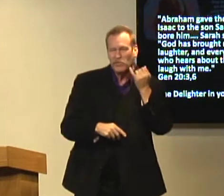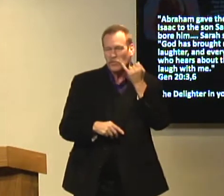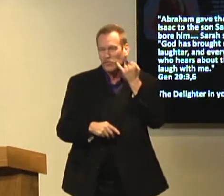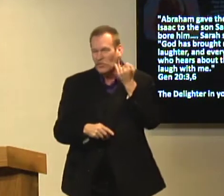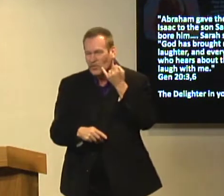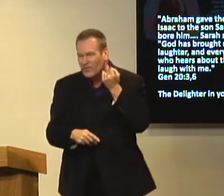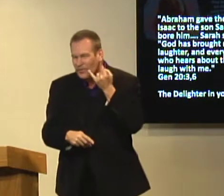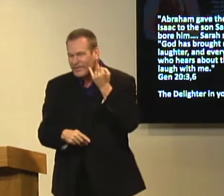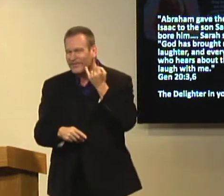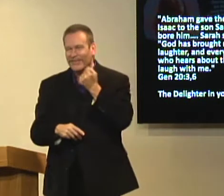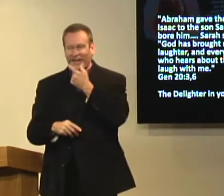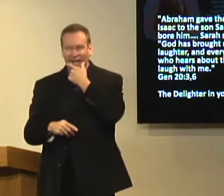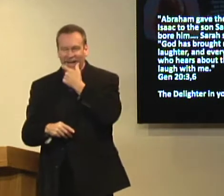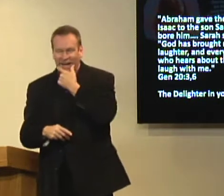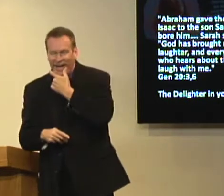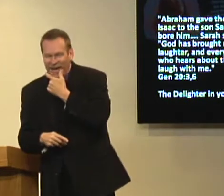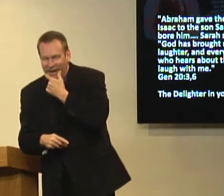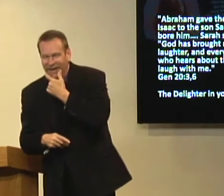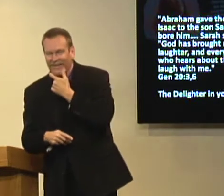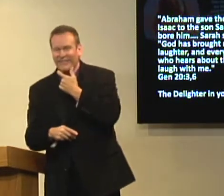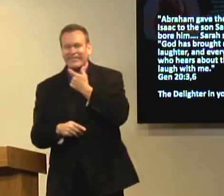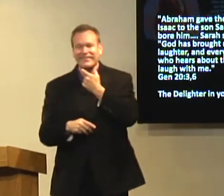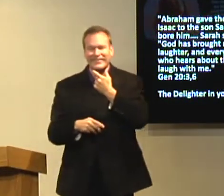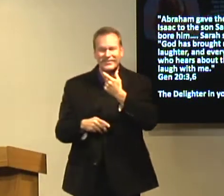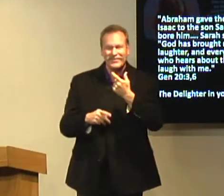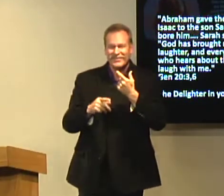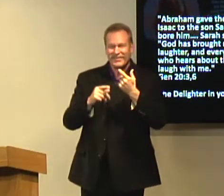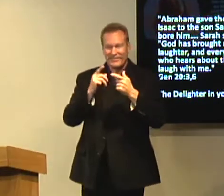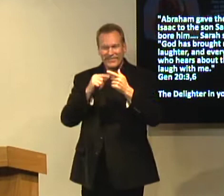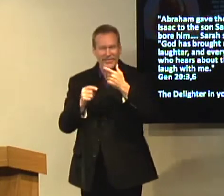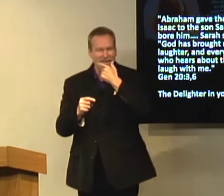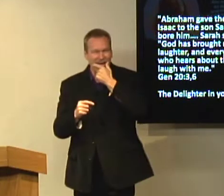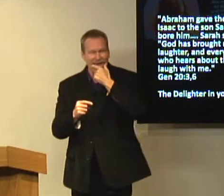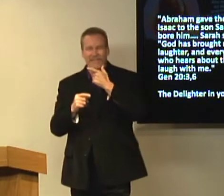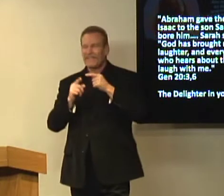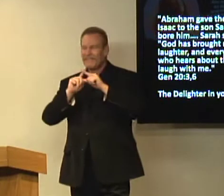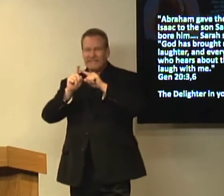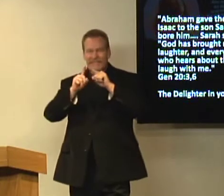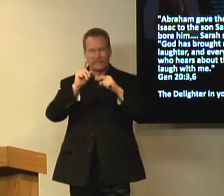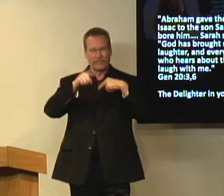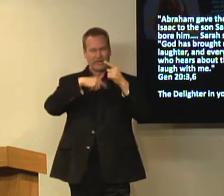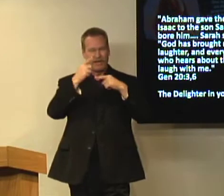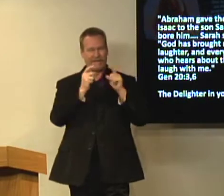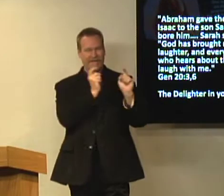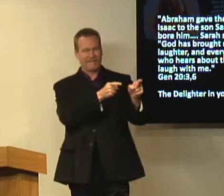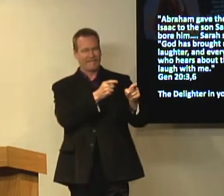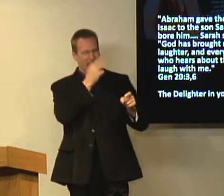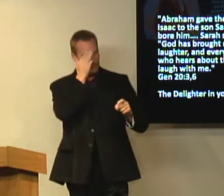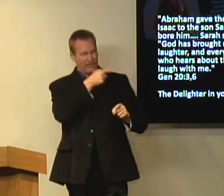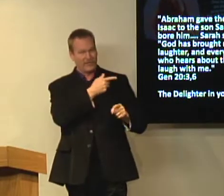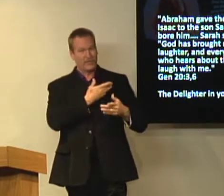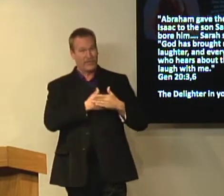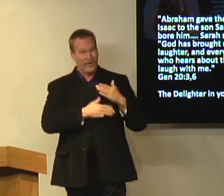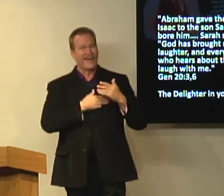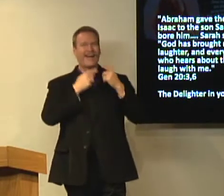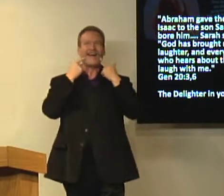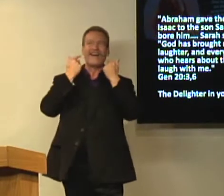There are different people, and typically they have a name sign that is like on their chin or near the sign for laughter, because they